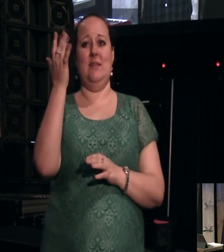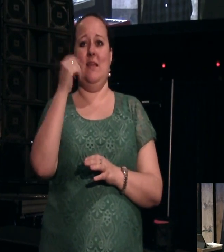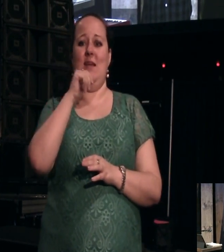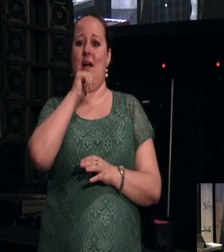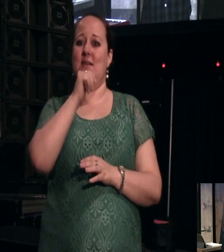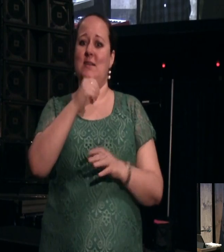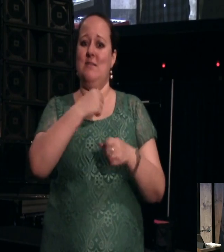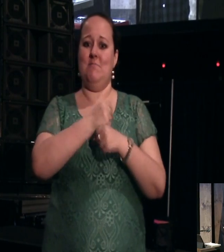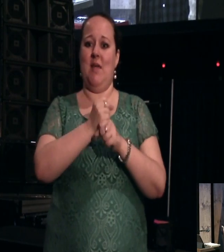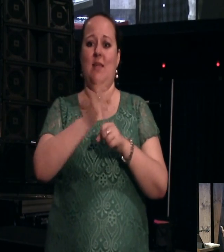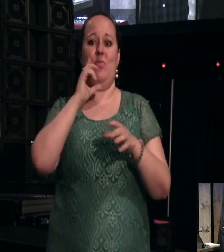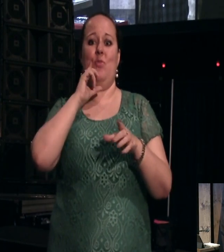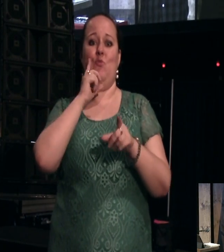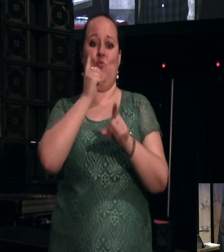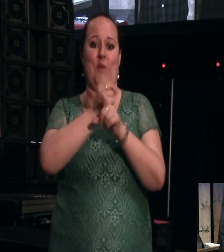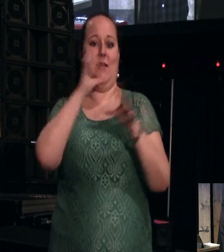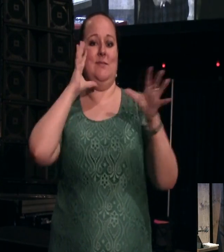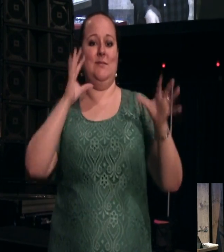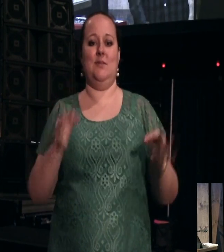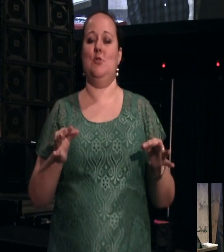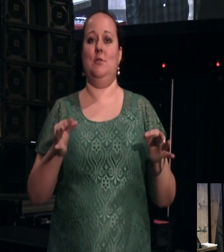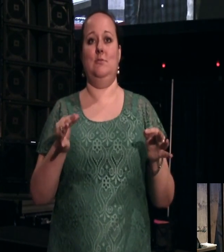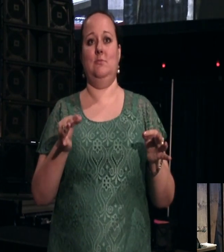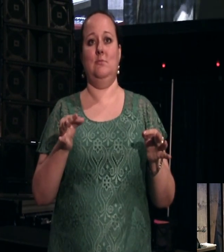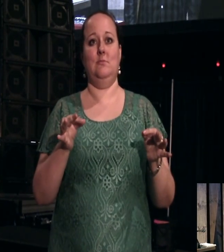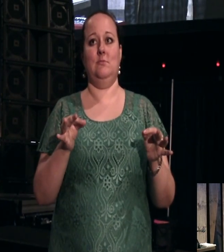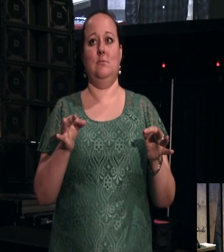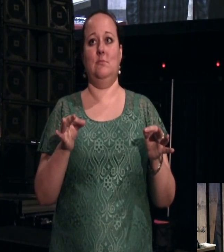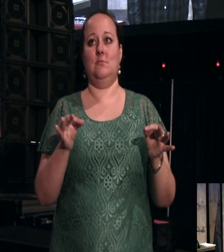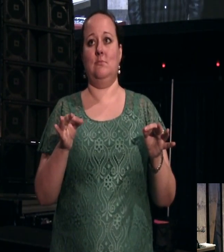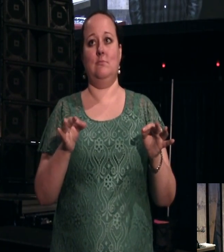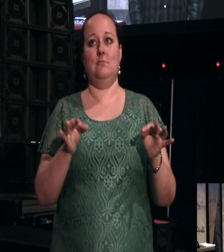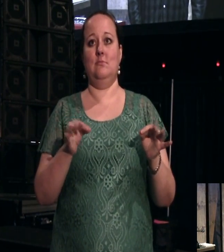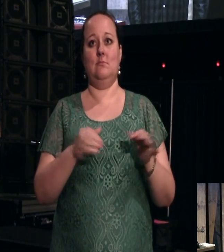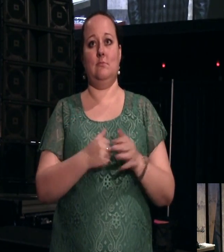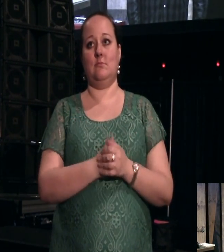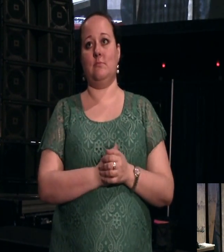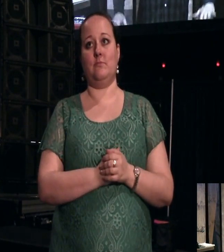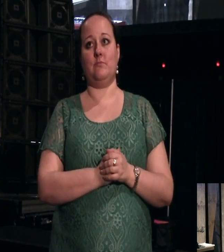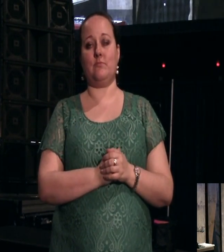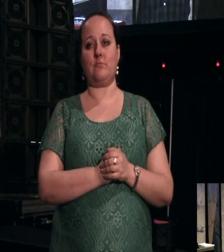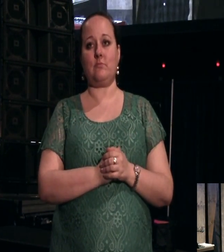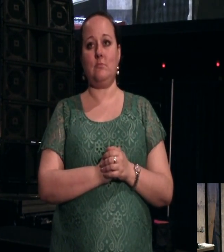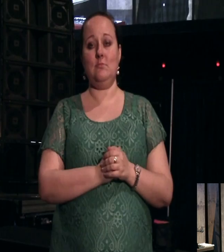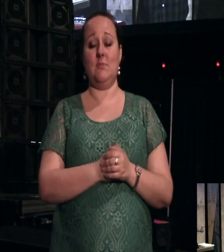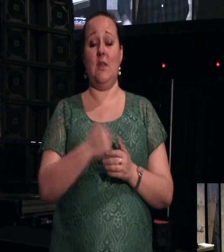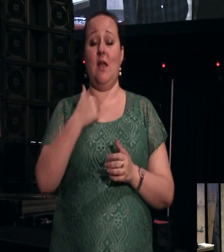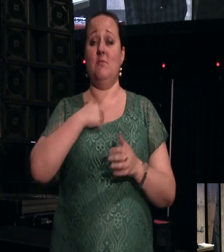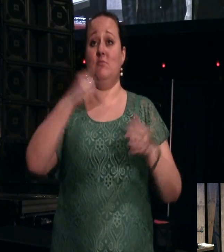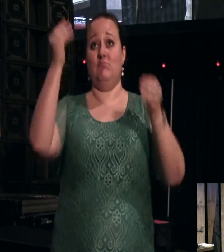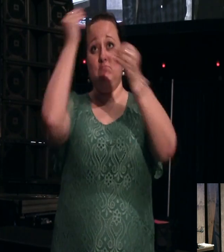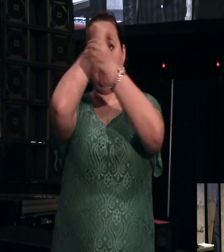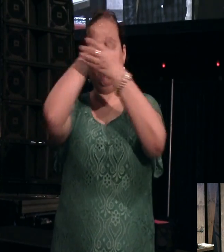10, 15 years just because I didn't make the right decisions.